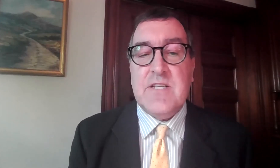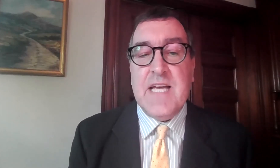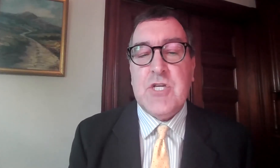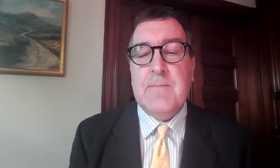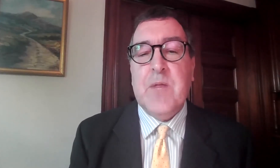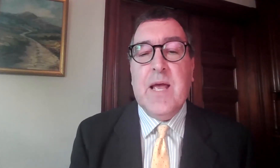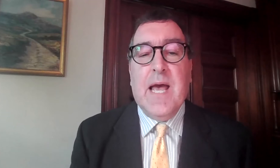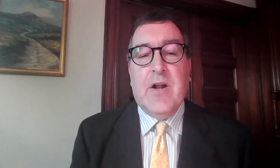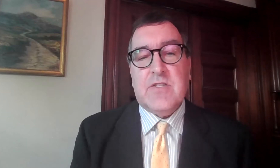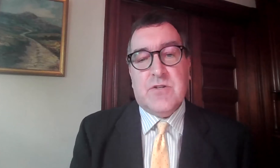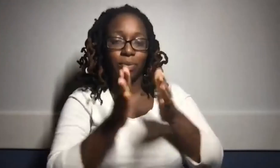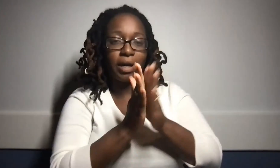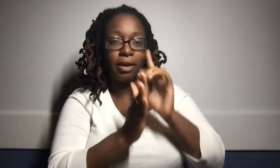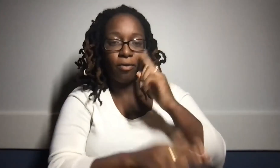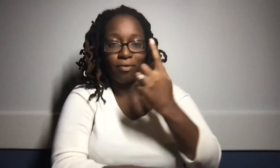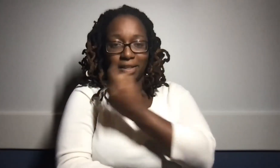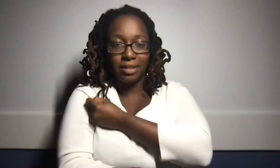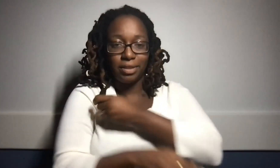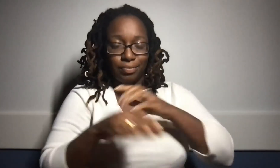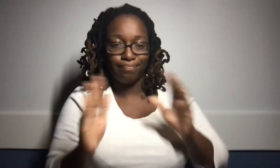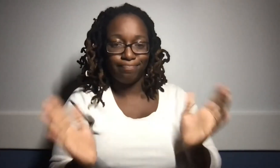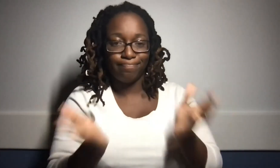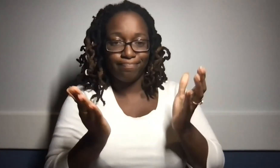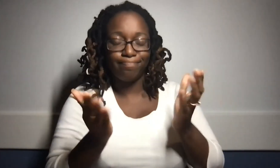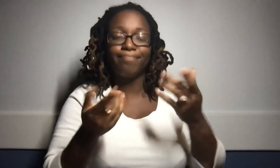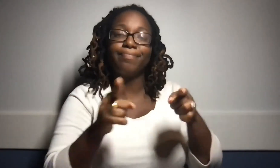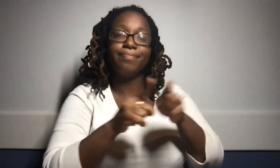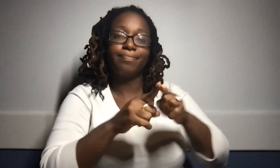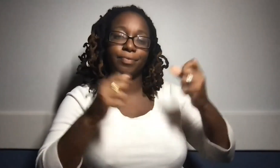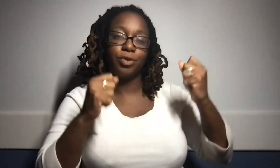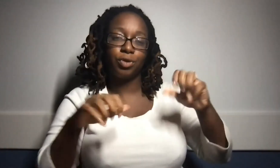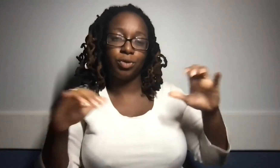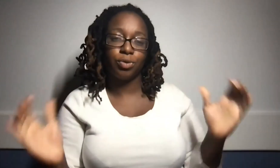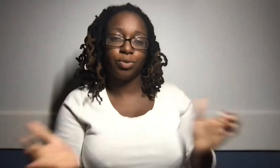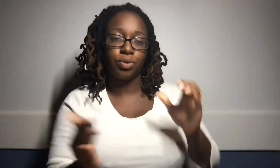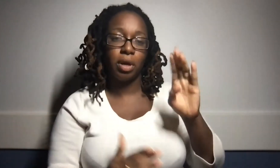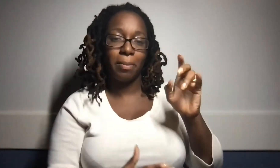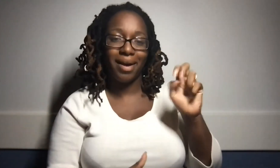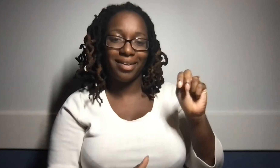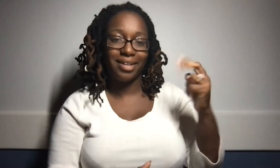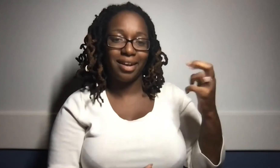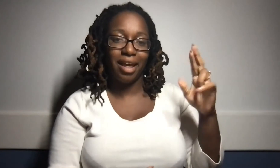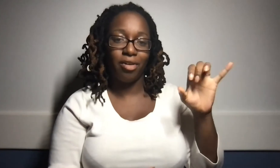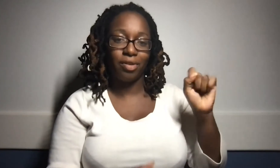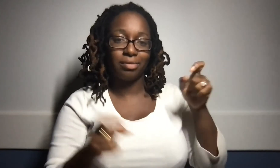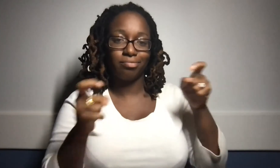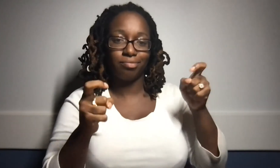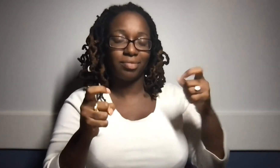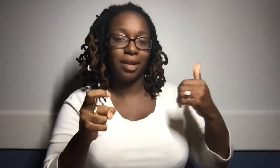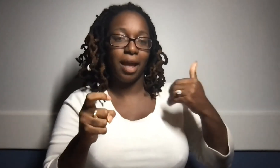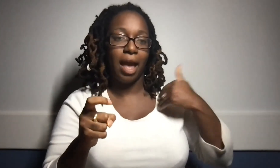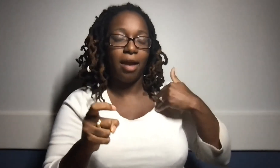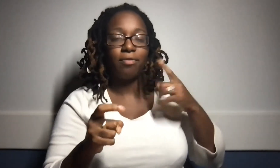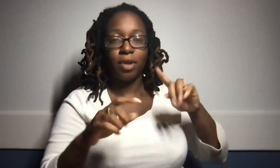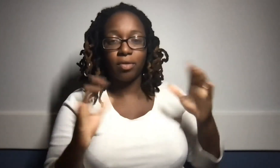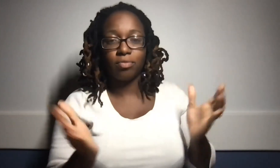for vaccination, and also strongly encourage the Biden-Harris administration to invoke the Defense Production Act to